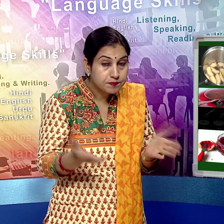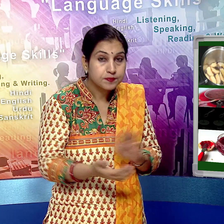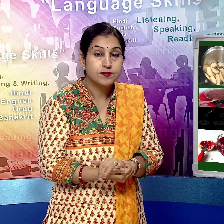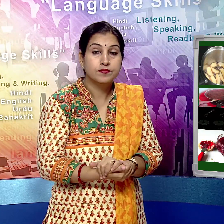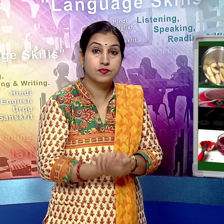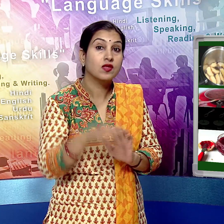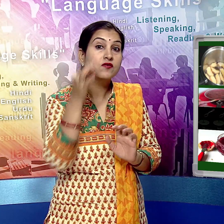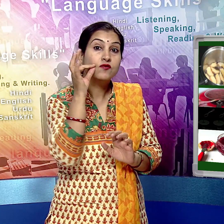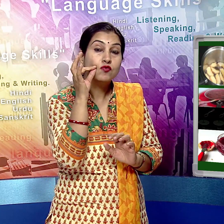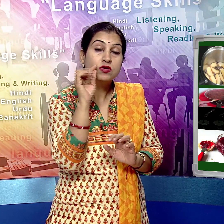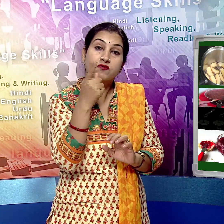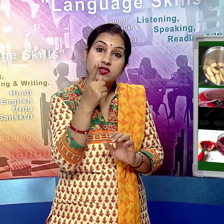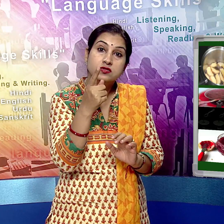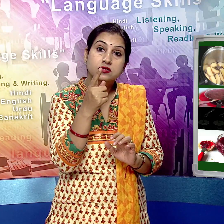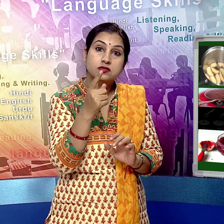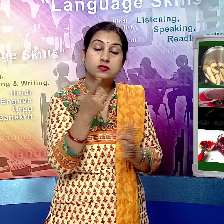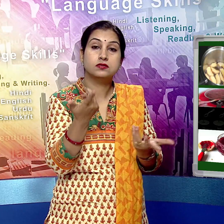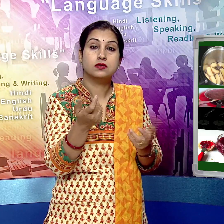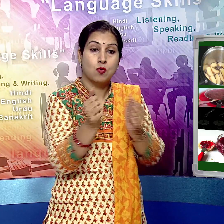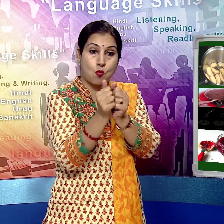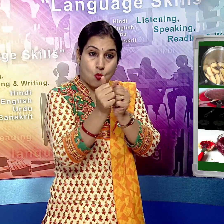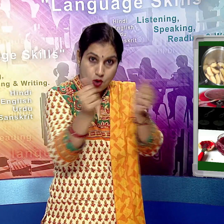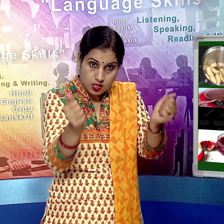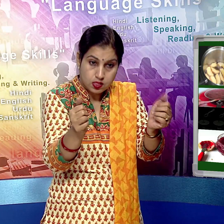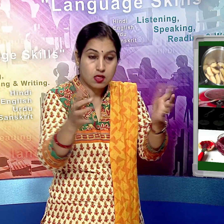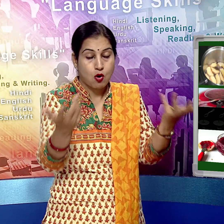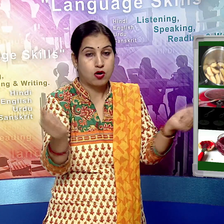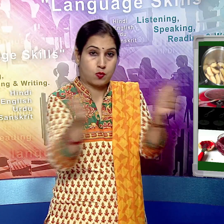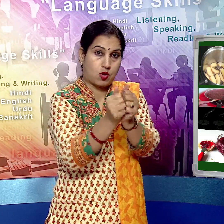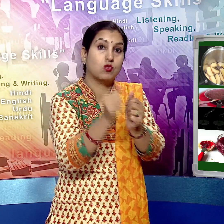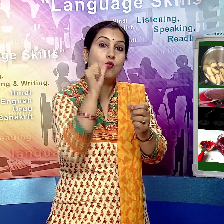Fruit is boiled with or without water and strained.